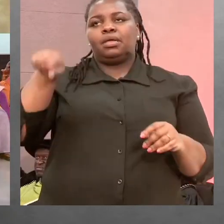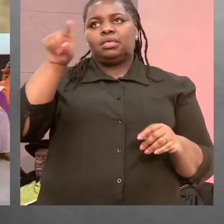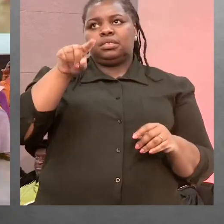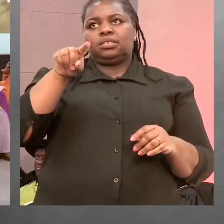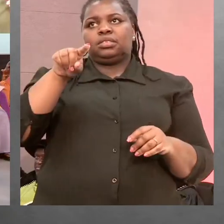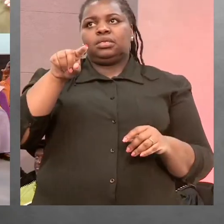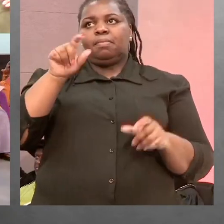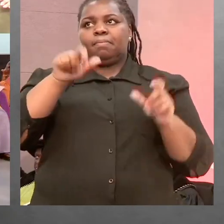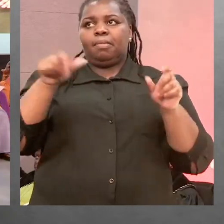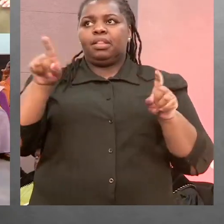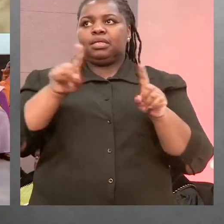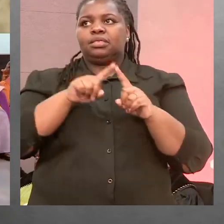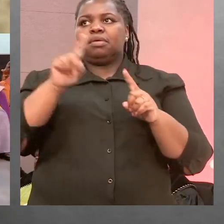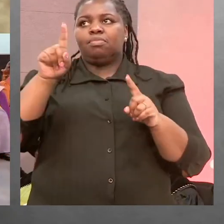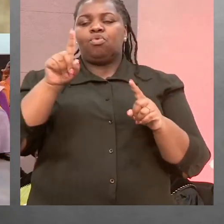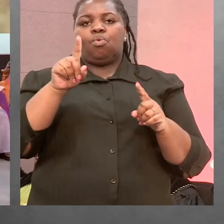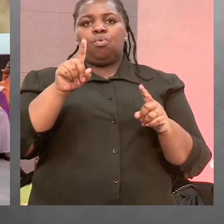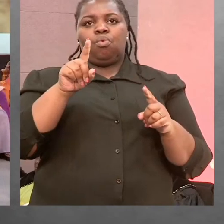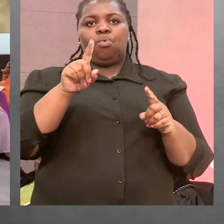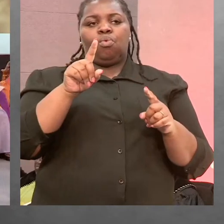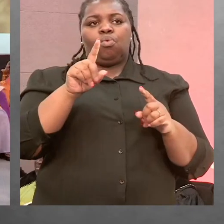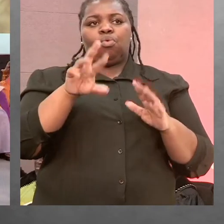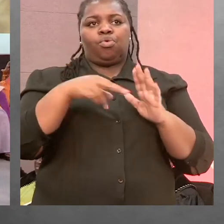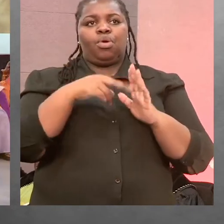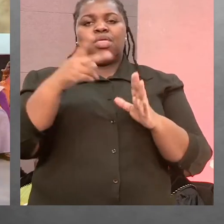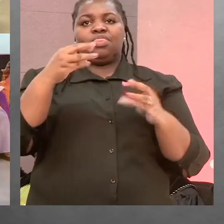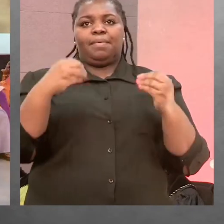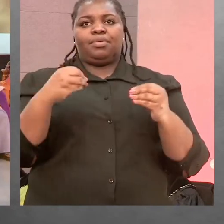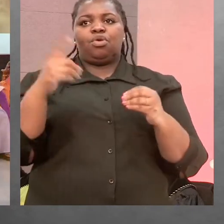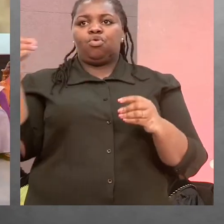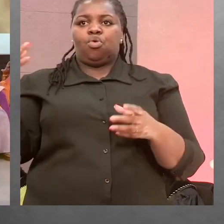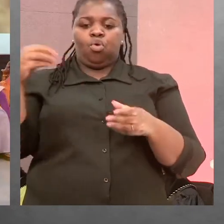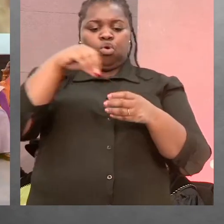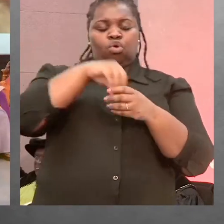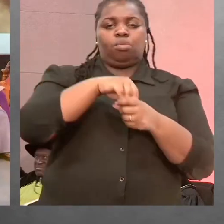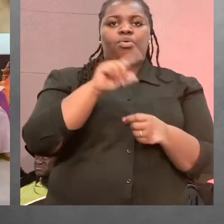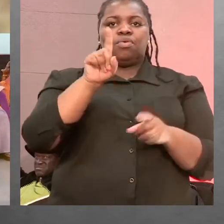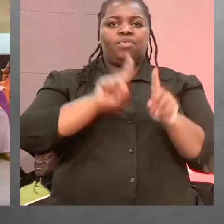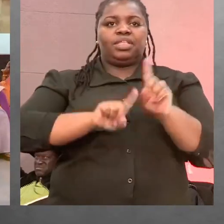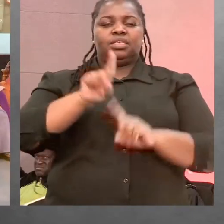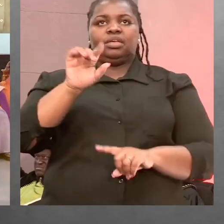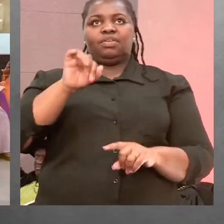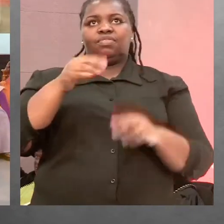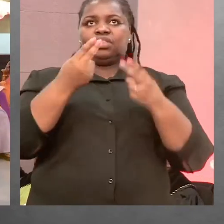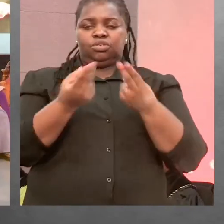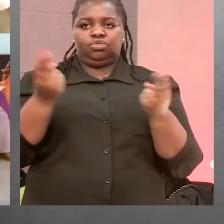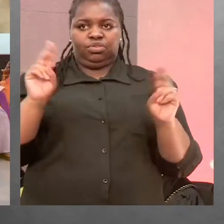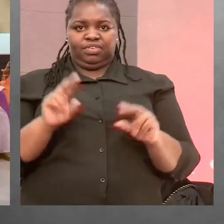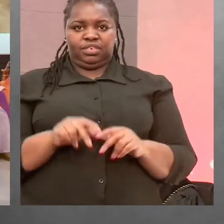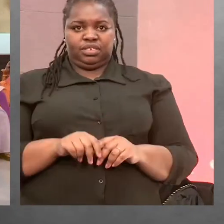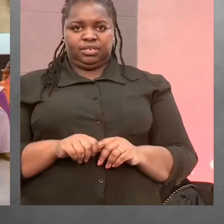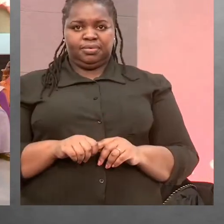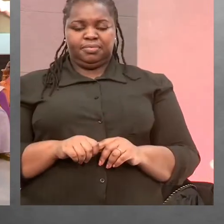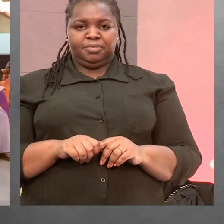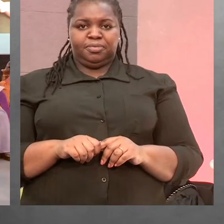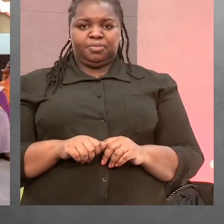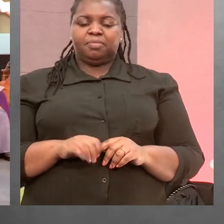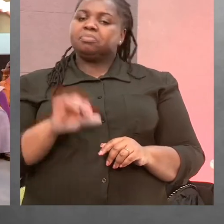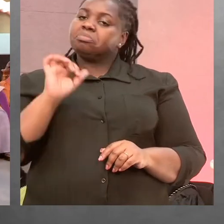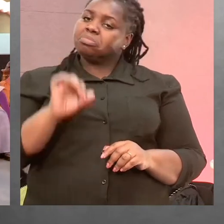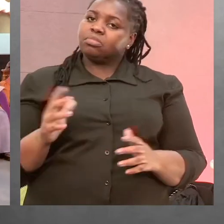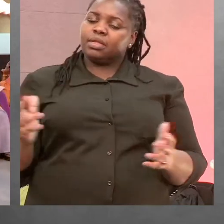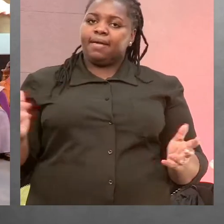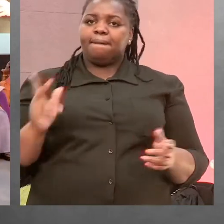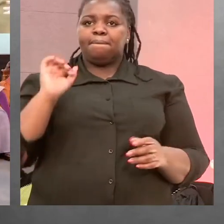intellectualism and how your role in the business will contribute towards the success of this university. Of course,